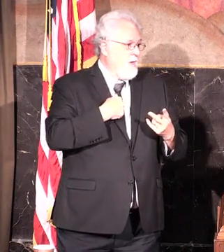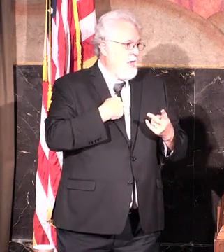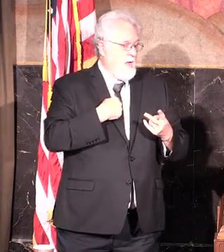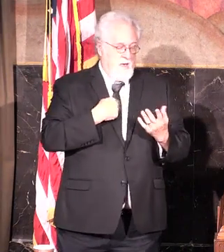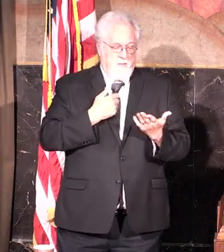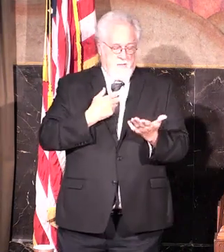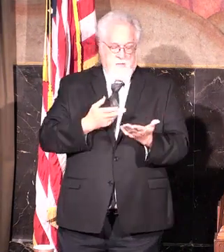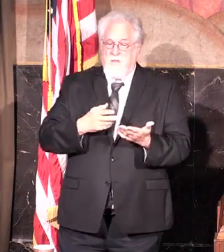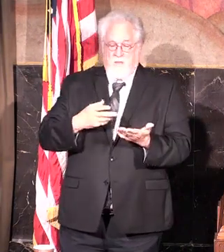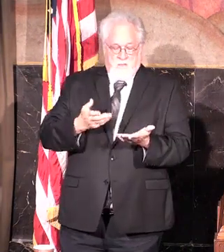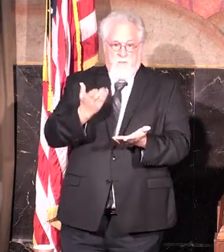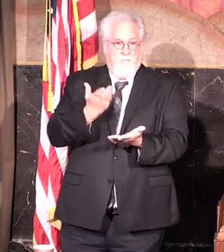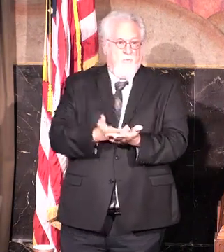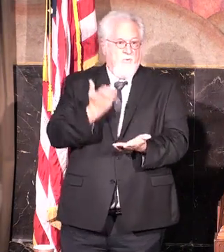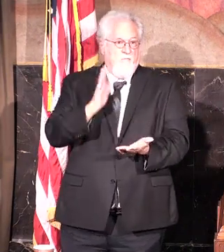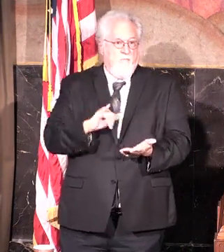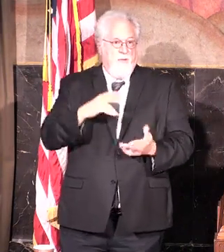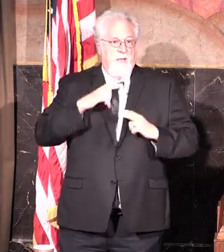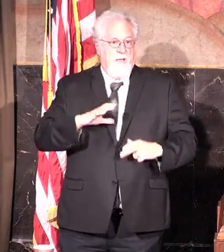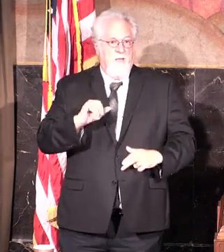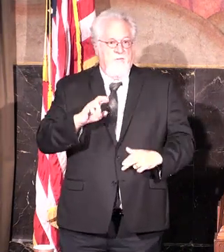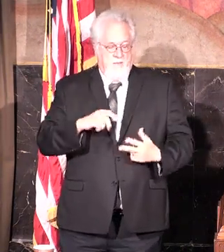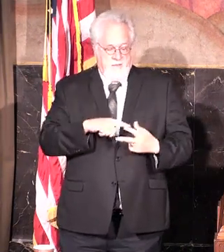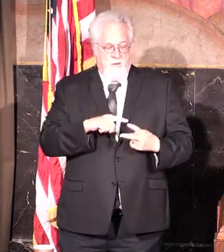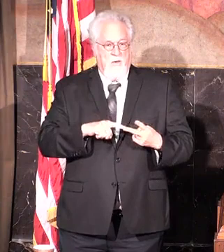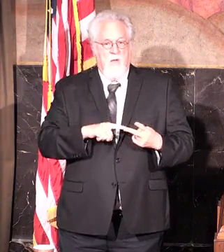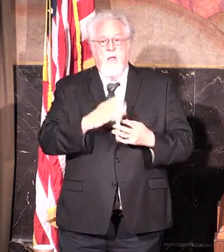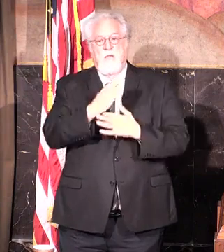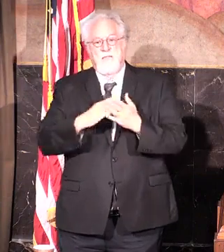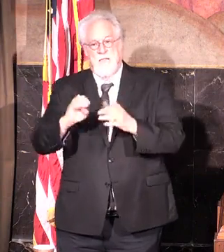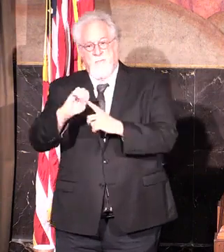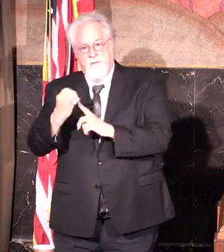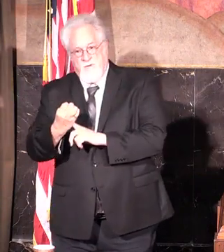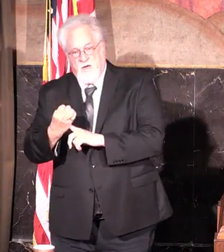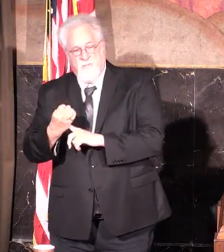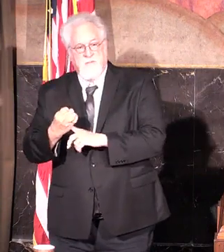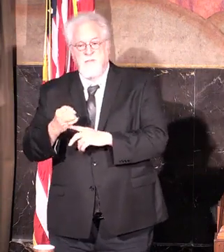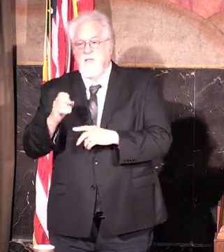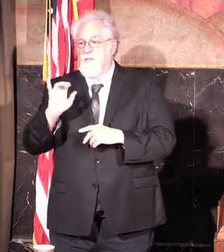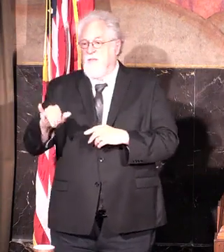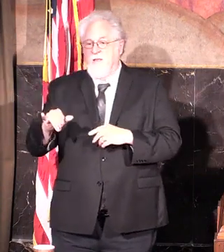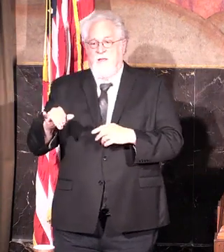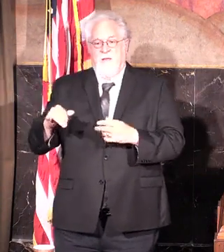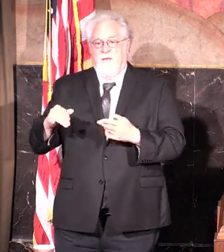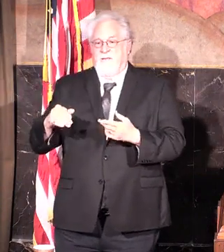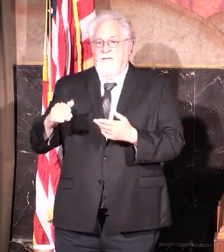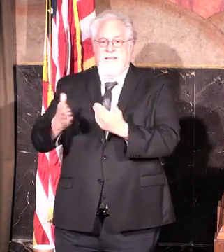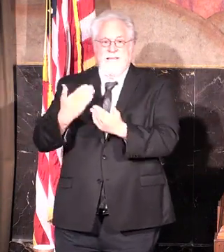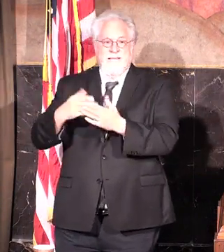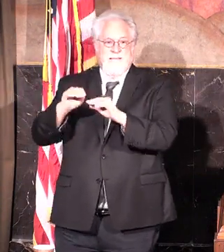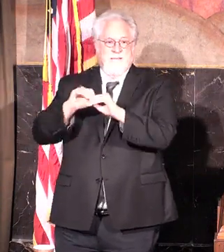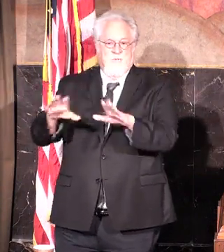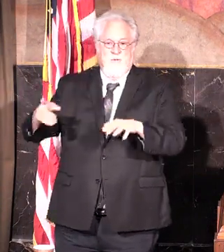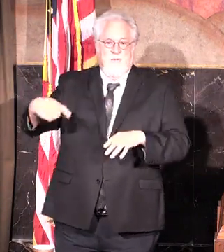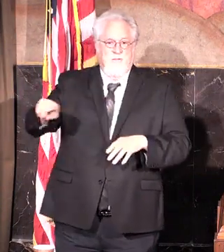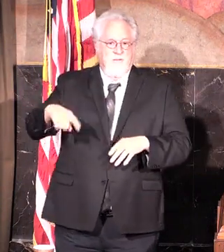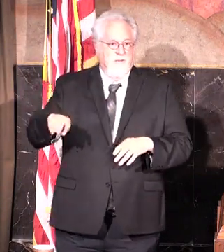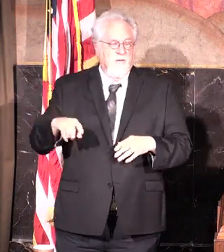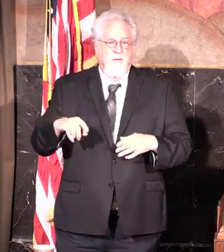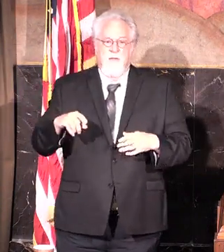determined by healthcare professionals that there are some environments, some venues that are so conducive to the spread of the